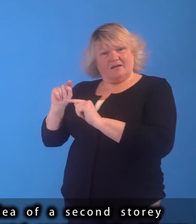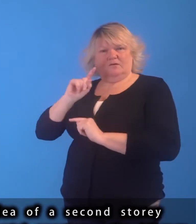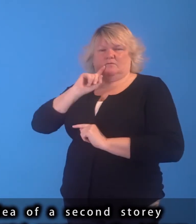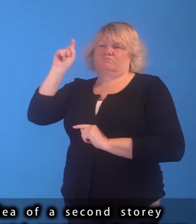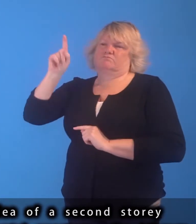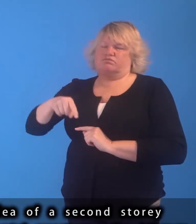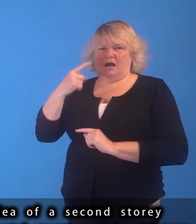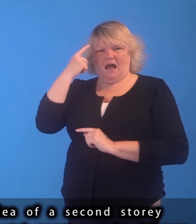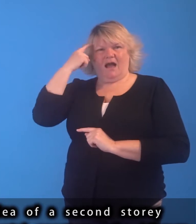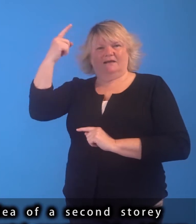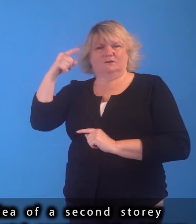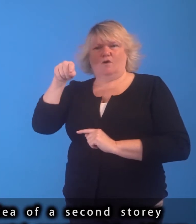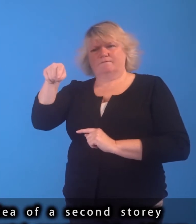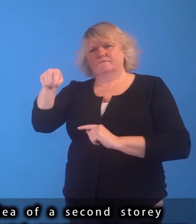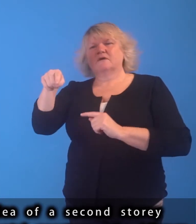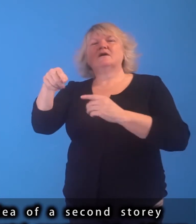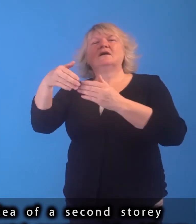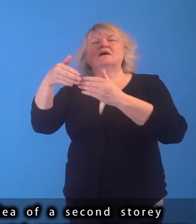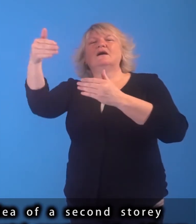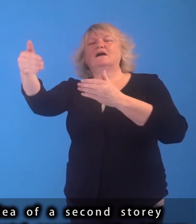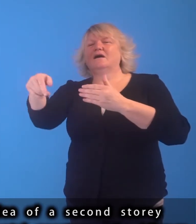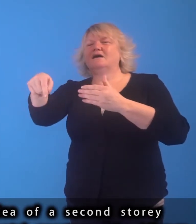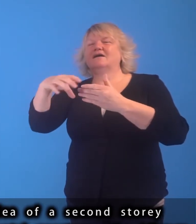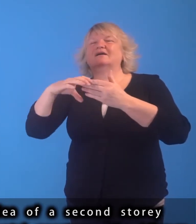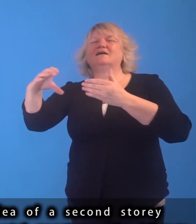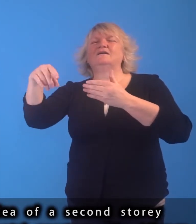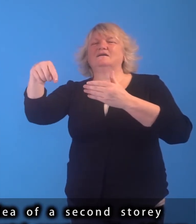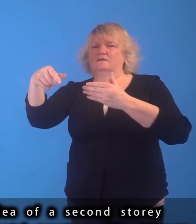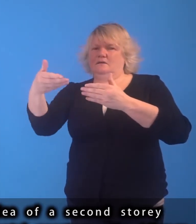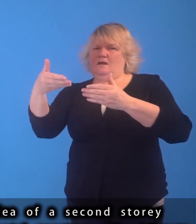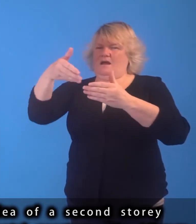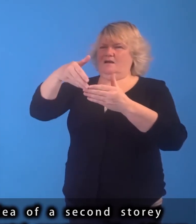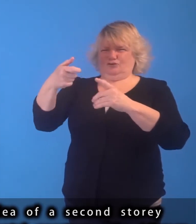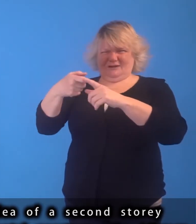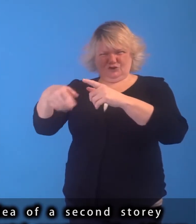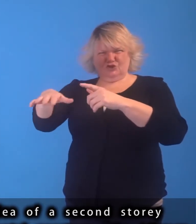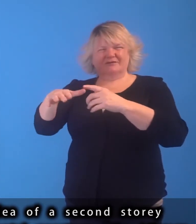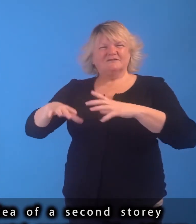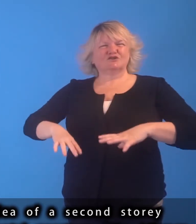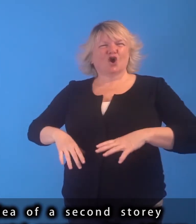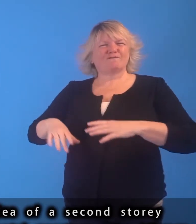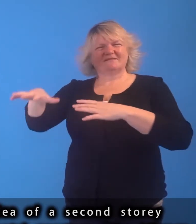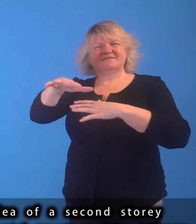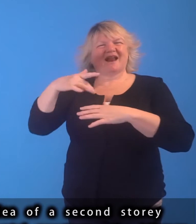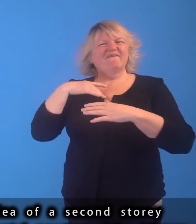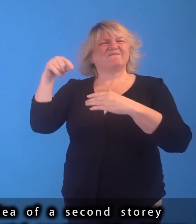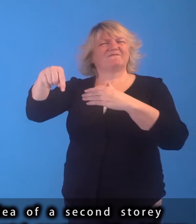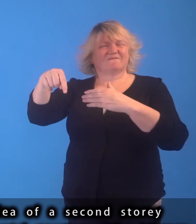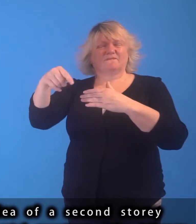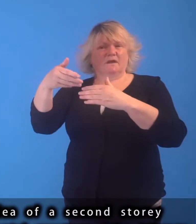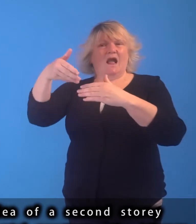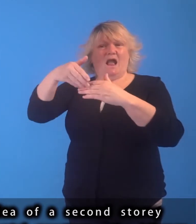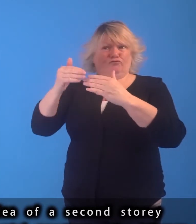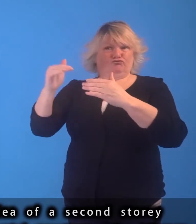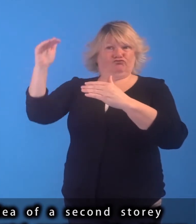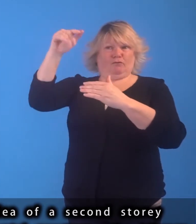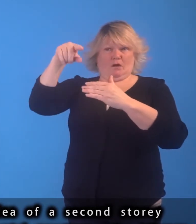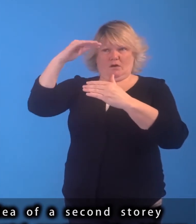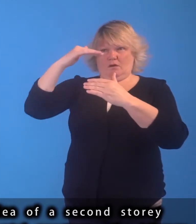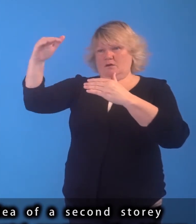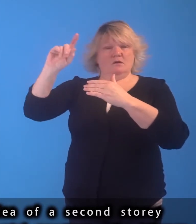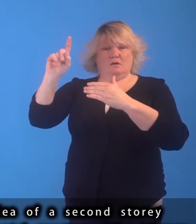It was he who commissioned the idea of a second-storey extension above the kitchens and servants'